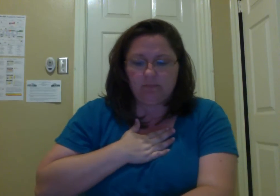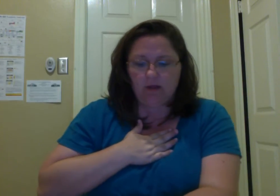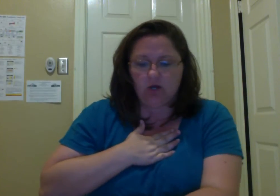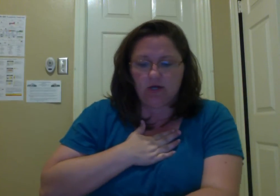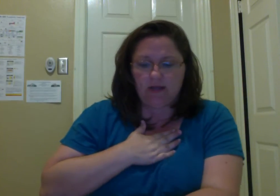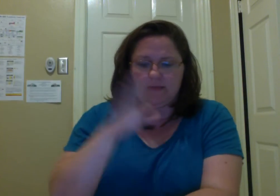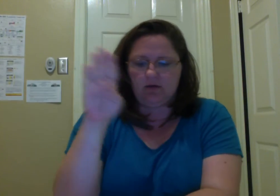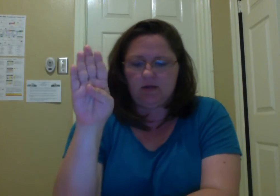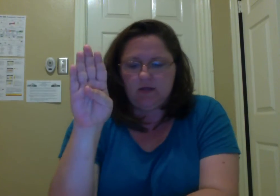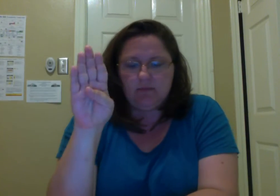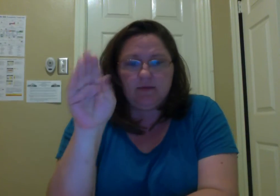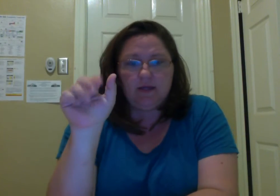her name out.